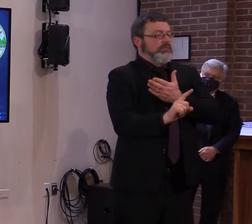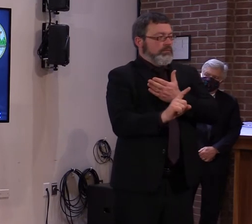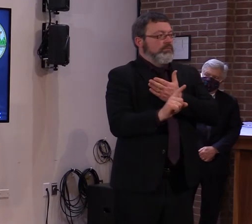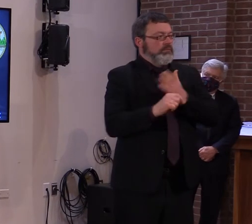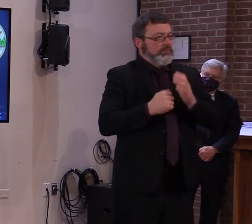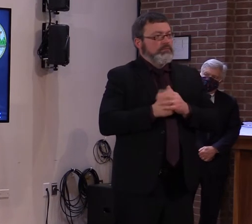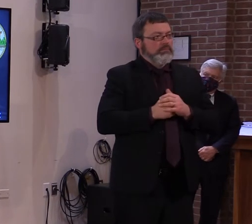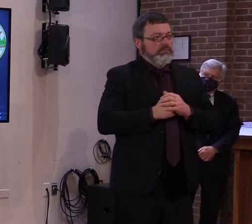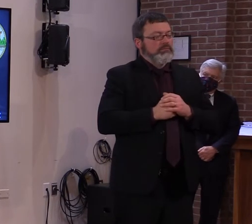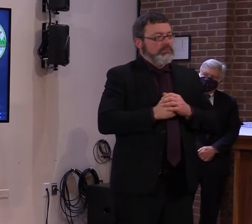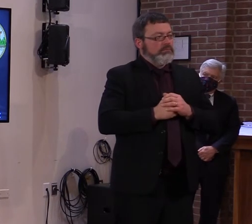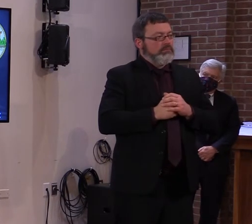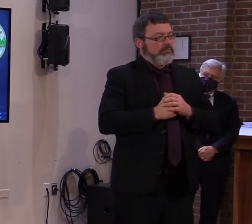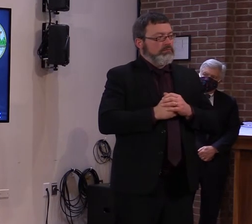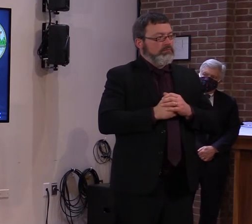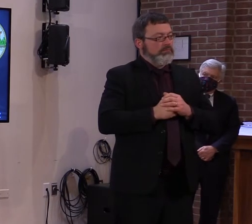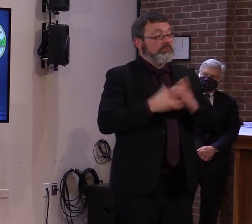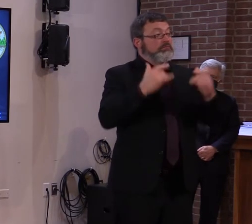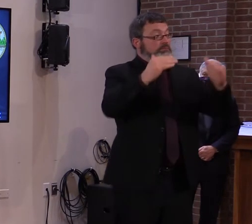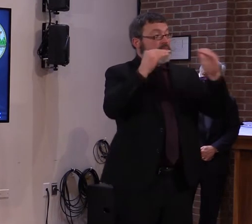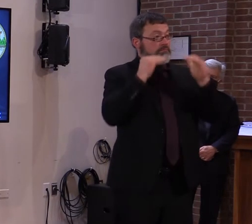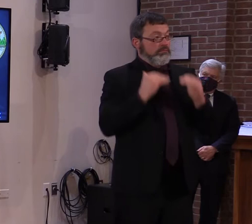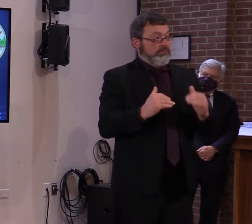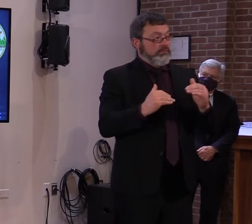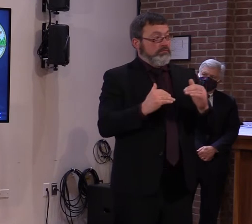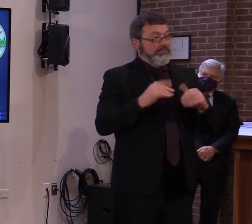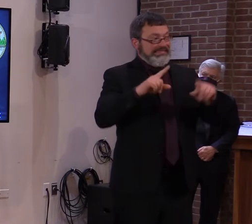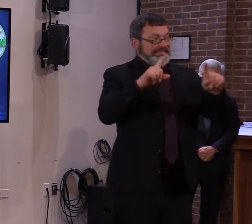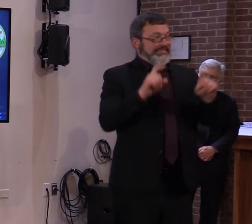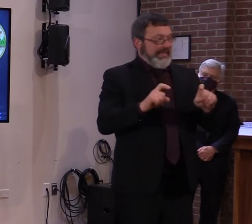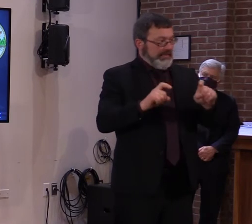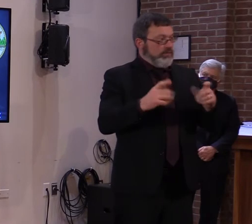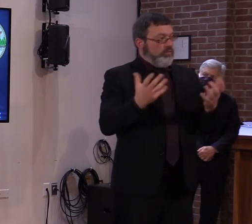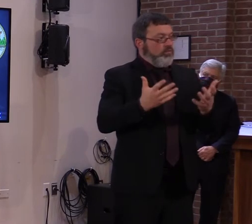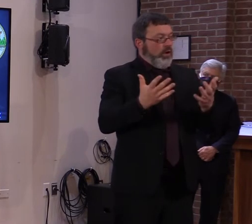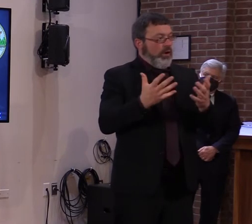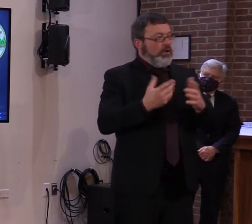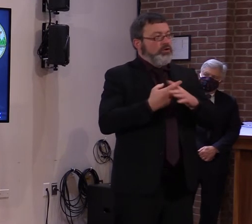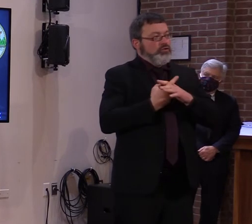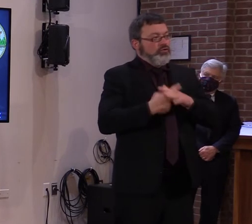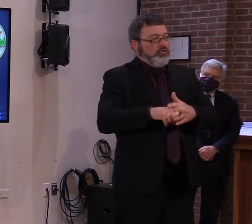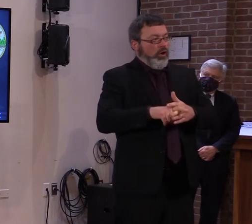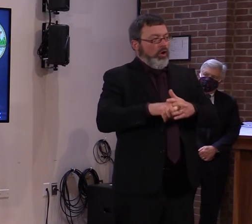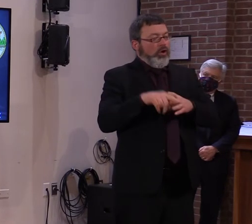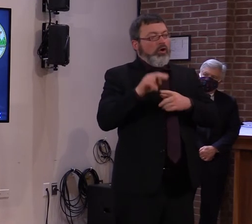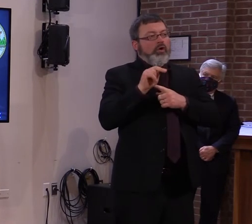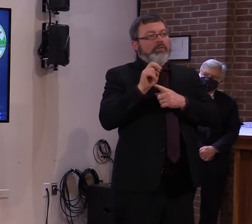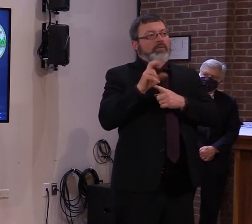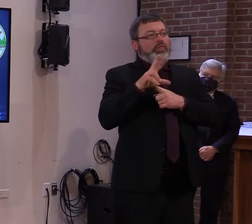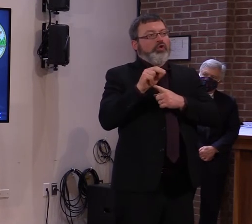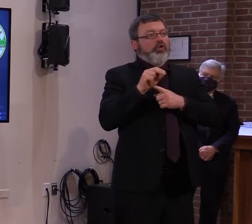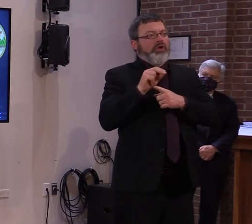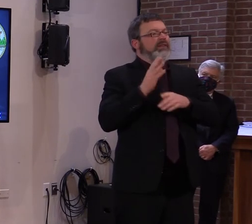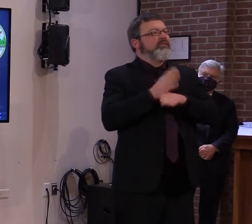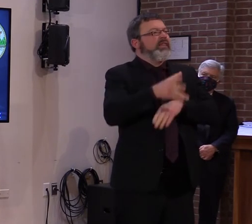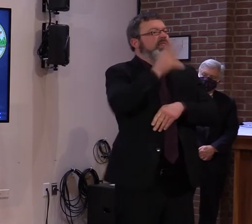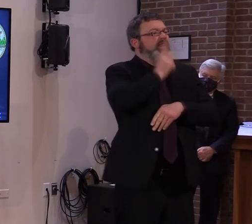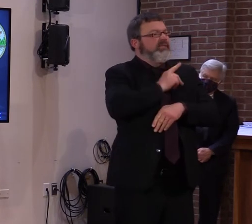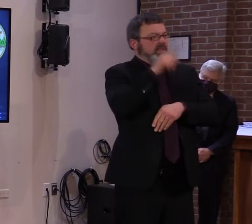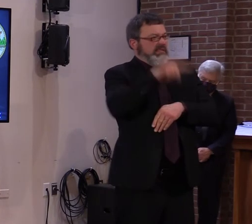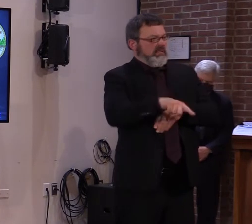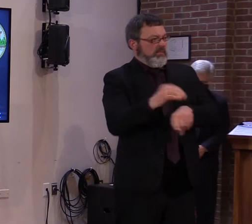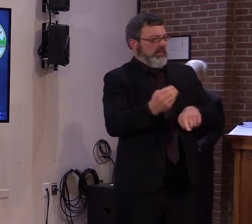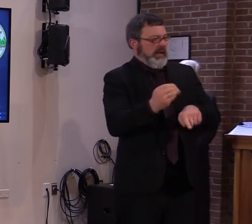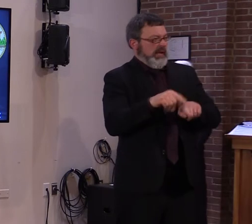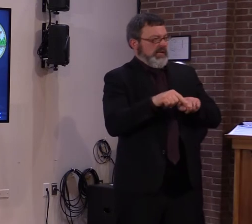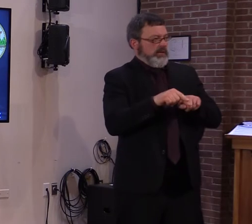We're now planning the second phase of the testing, which will start the week of November 30th. During this phase, we'll test 25% of our schools each